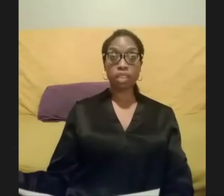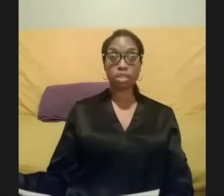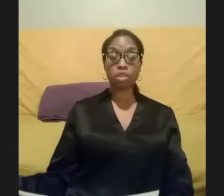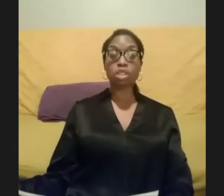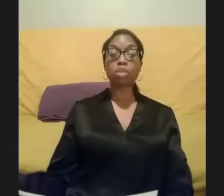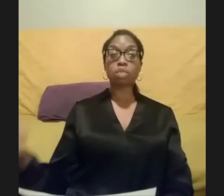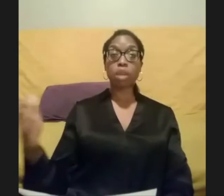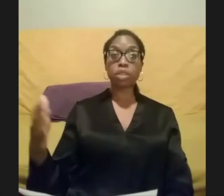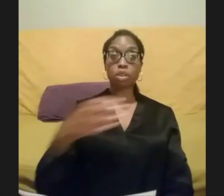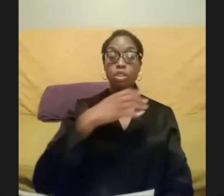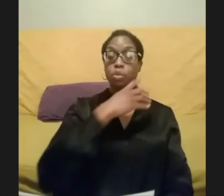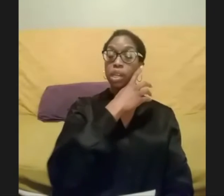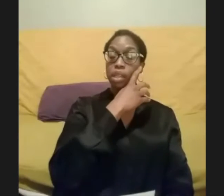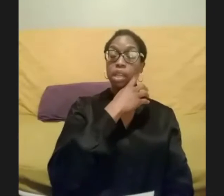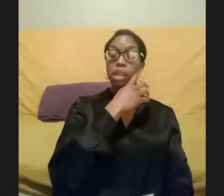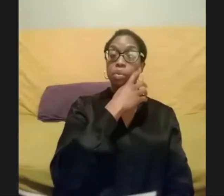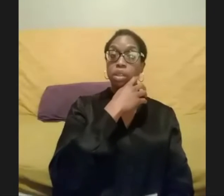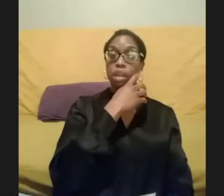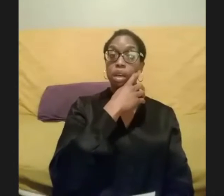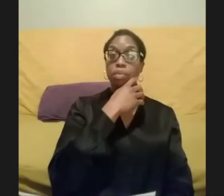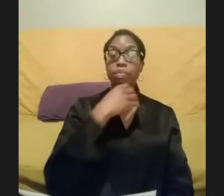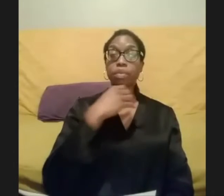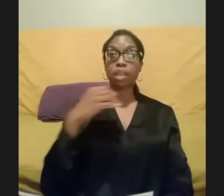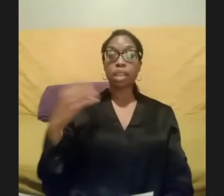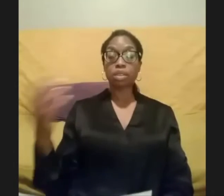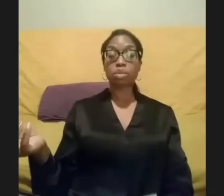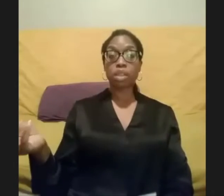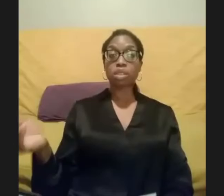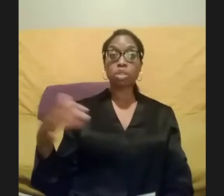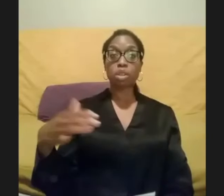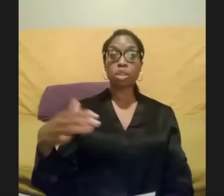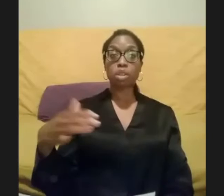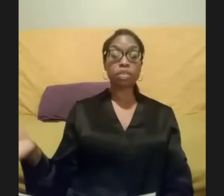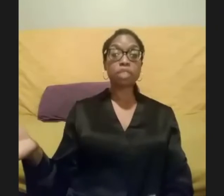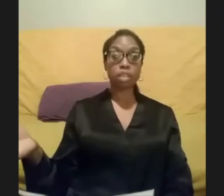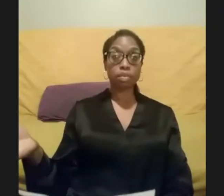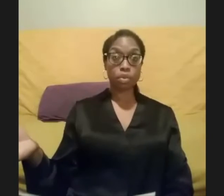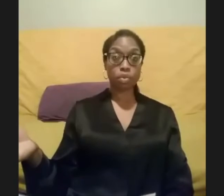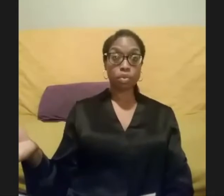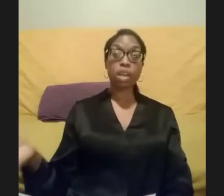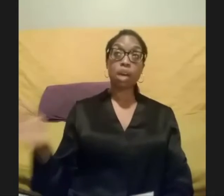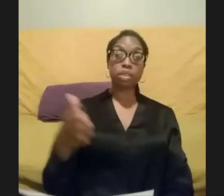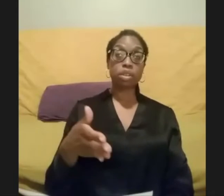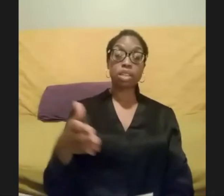cancers. And so that's why we start screening with cancer screenings, usually over age 50, or now in certain cases over